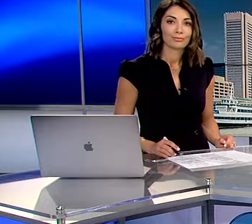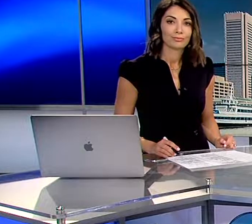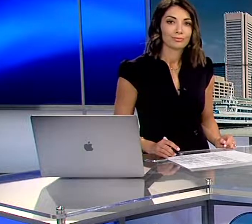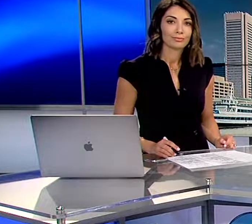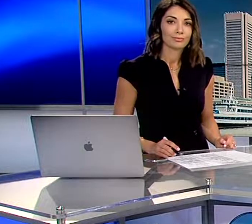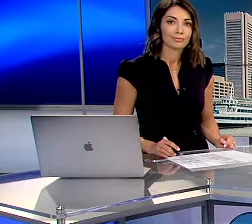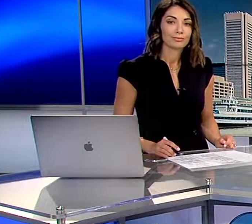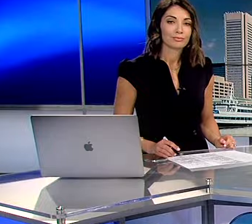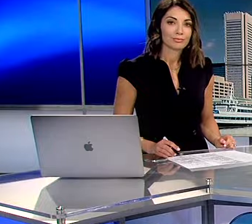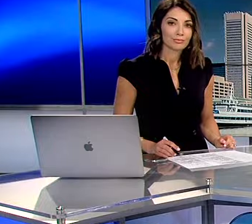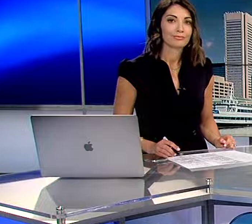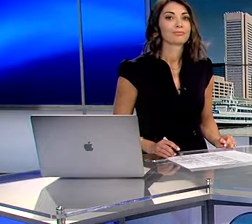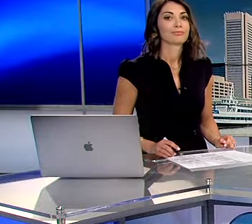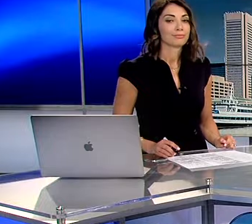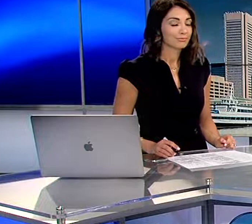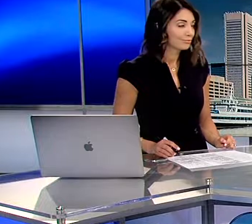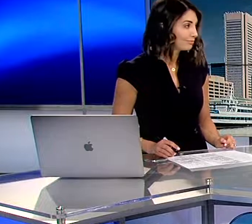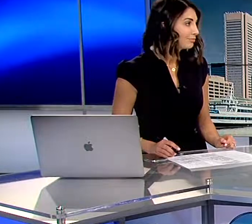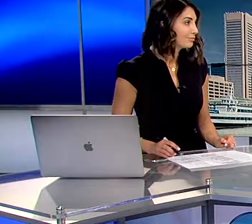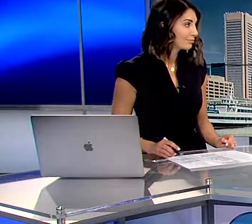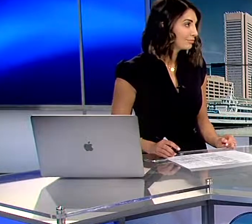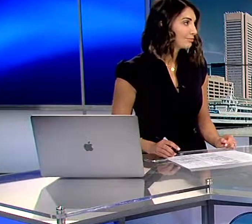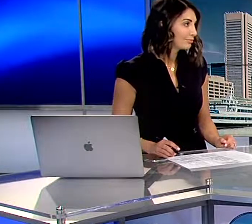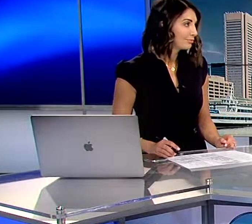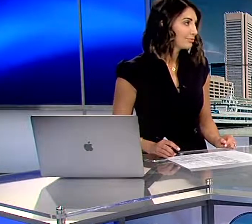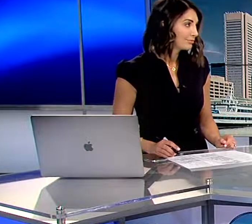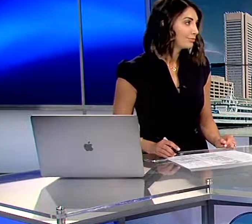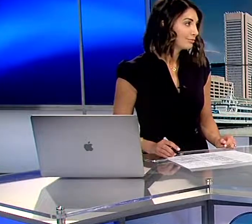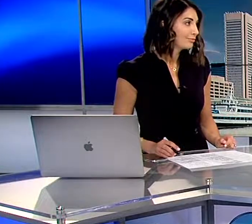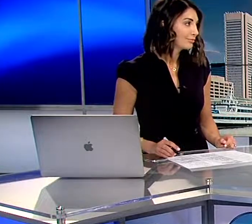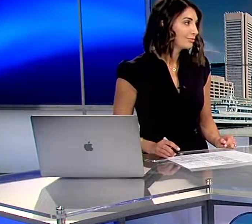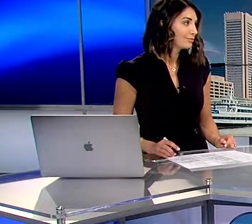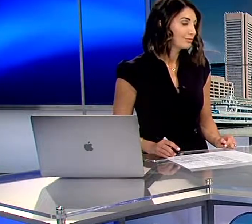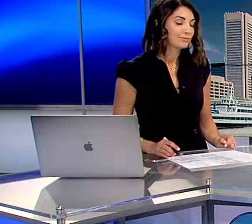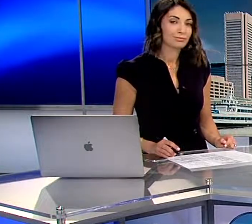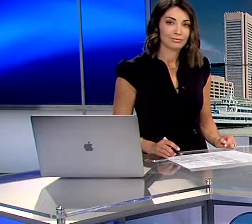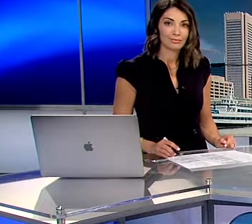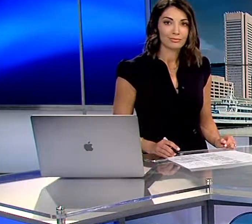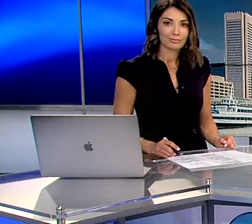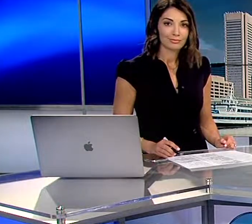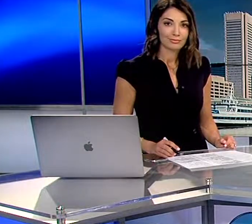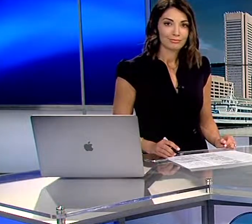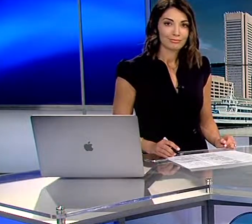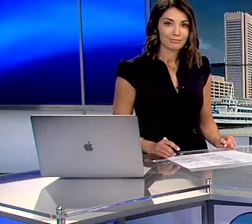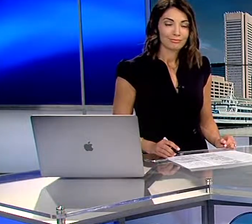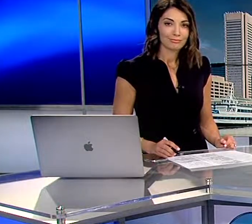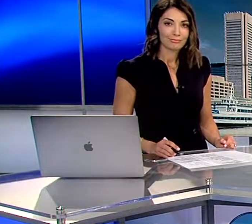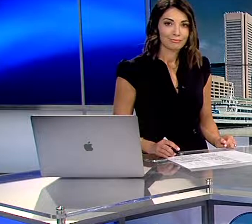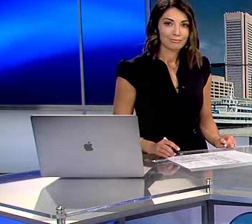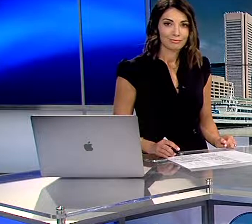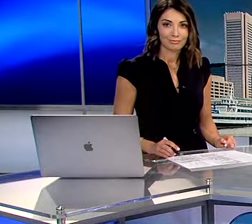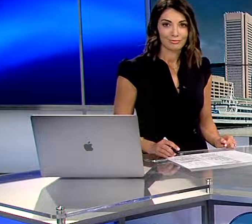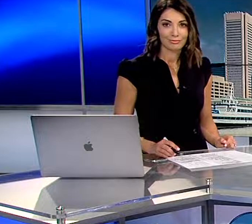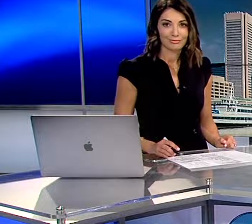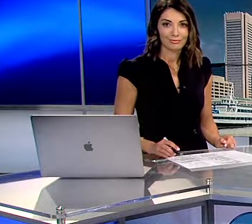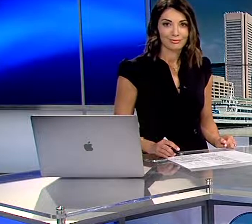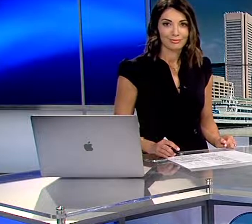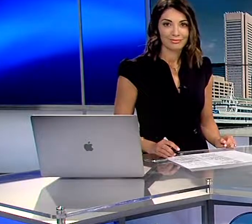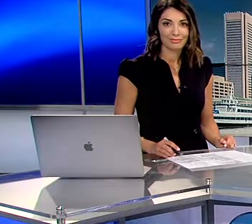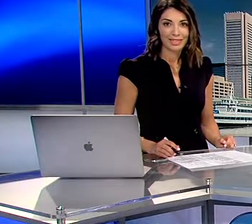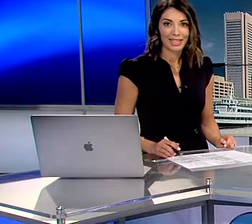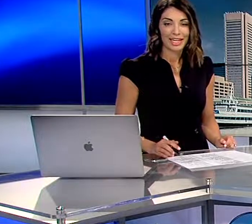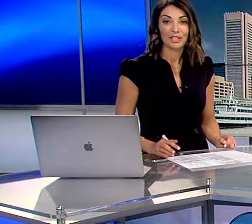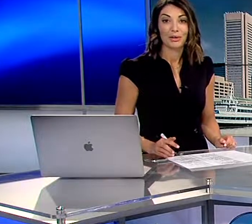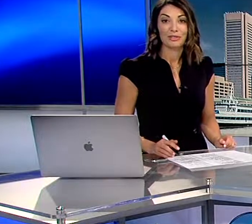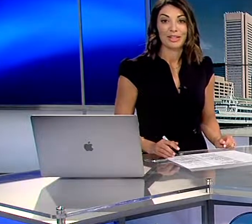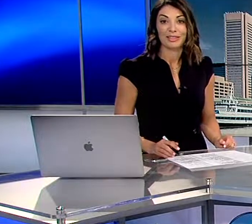everyone to still wear your mask, social distance. We have a reporter on the scene, and we will have the latest for you coming up on WMAR2 News at 5